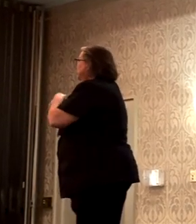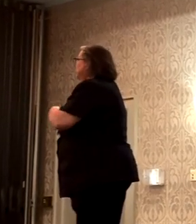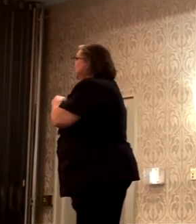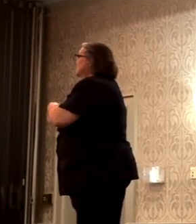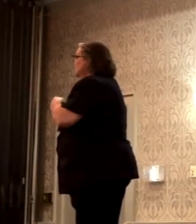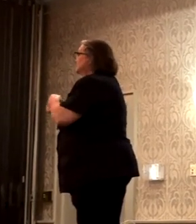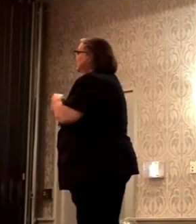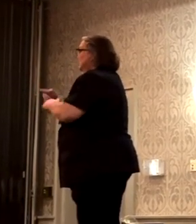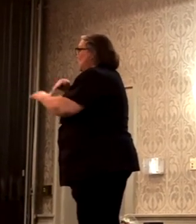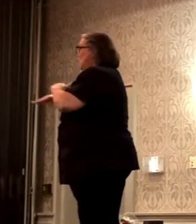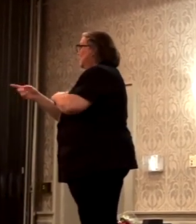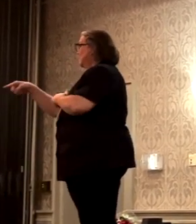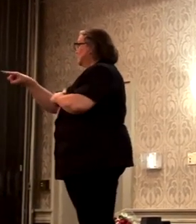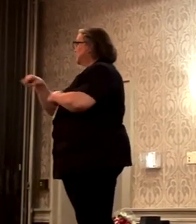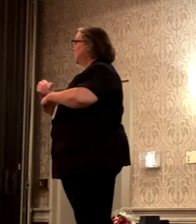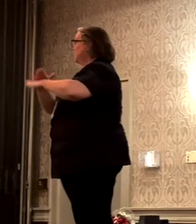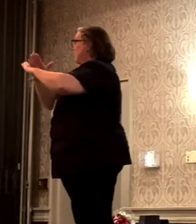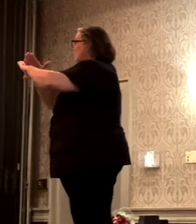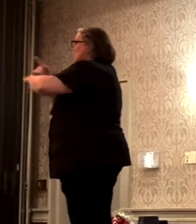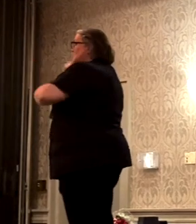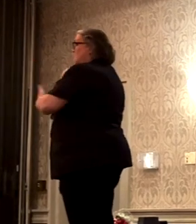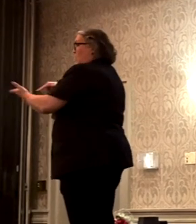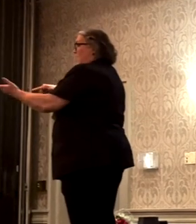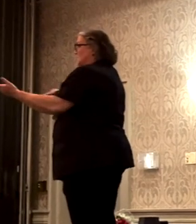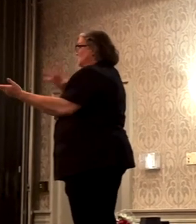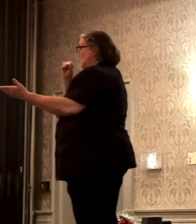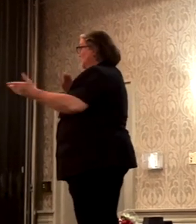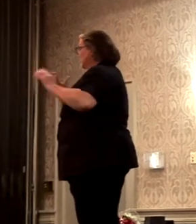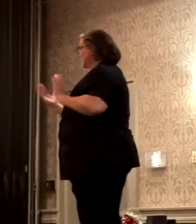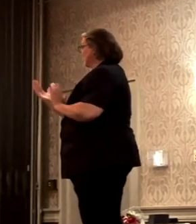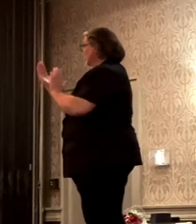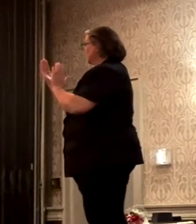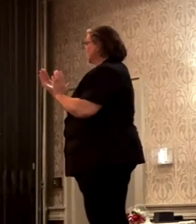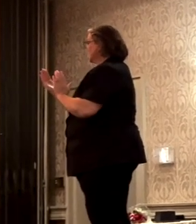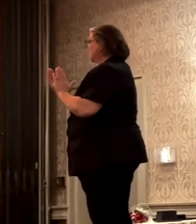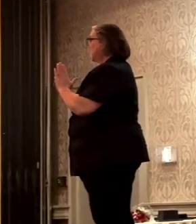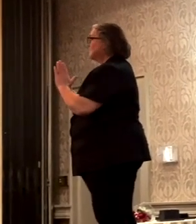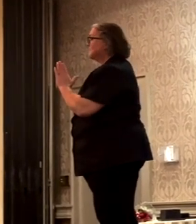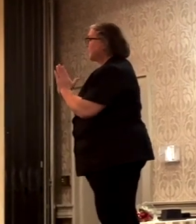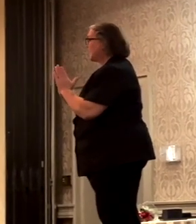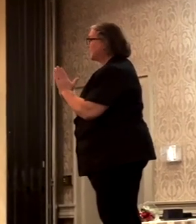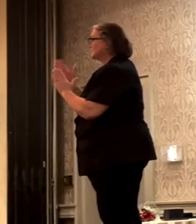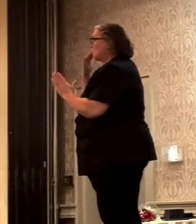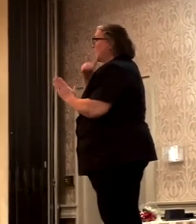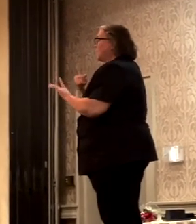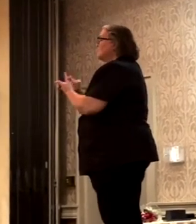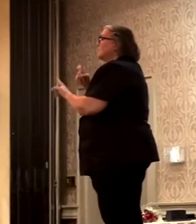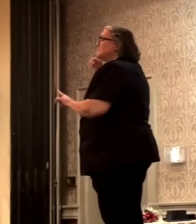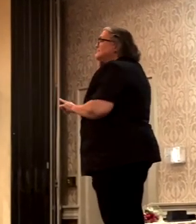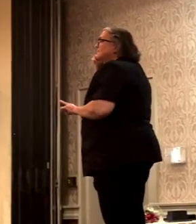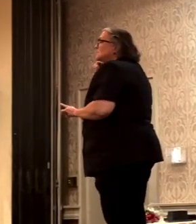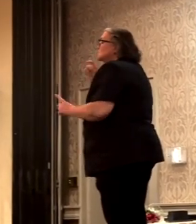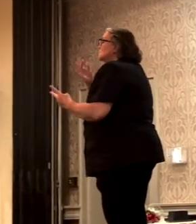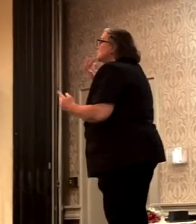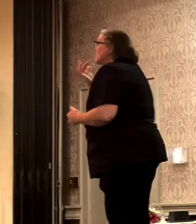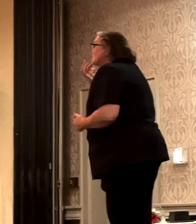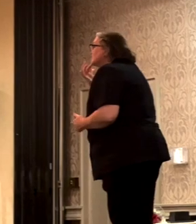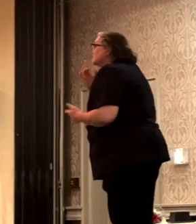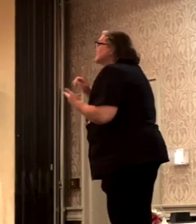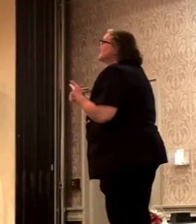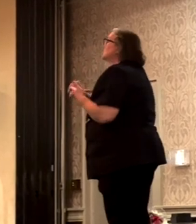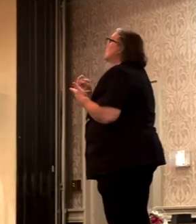ways. The barriers ahead for women facing bias based upon sexual preferences